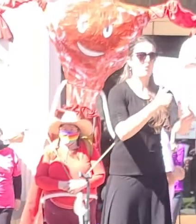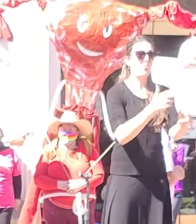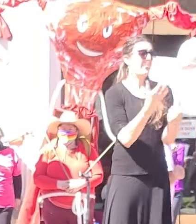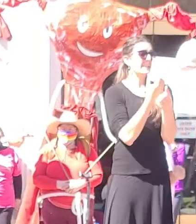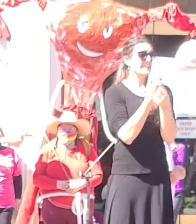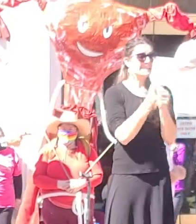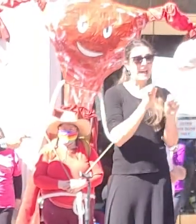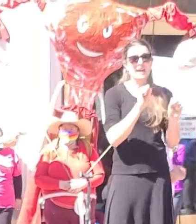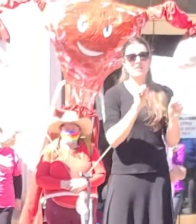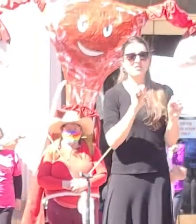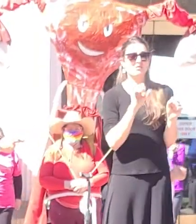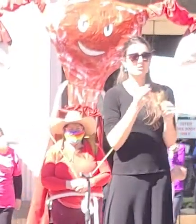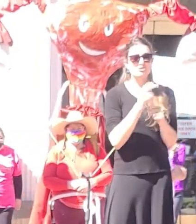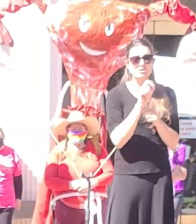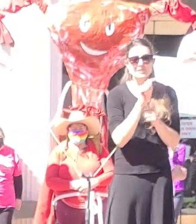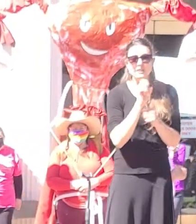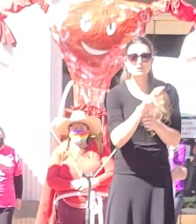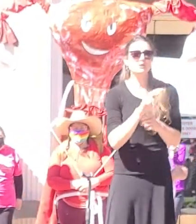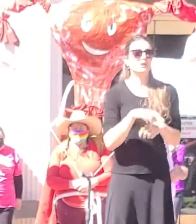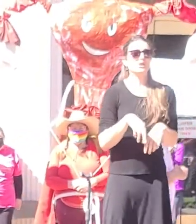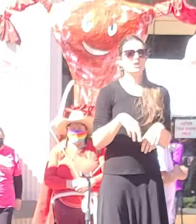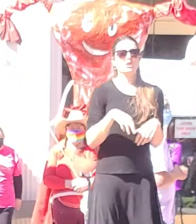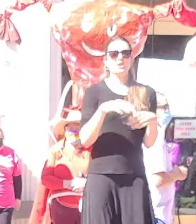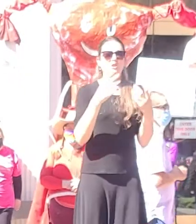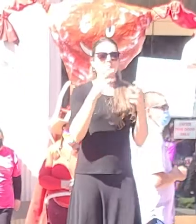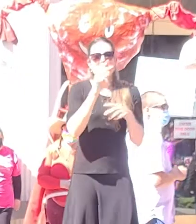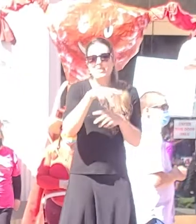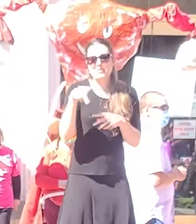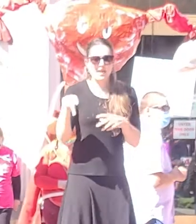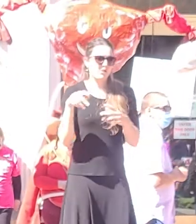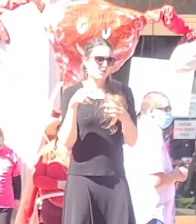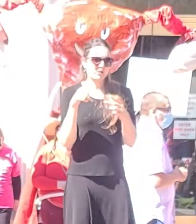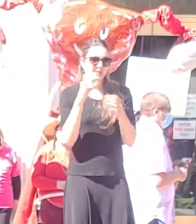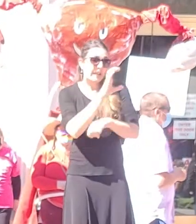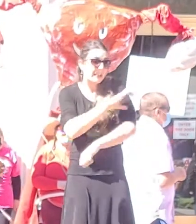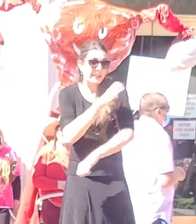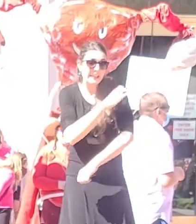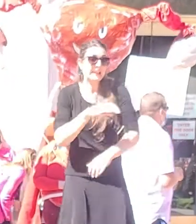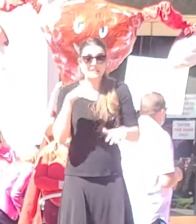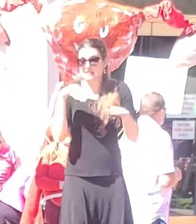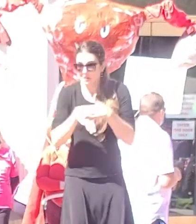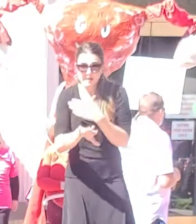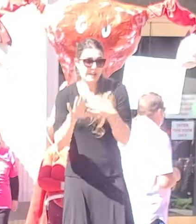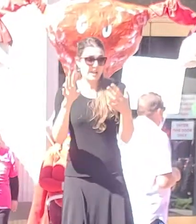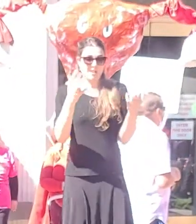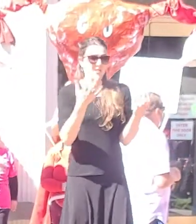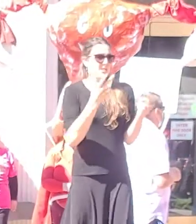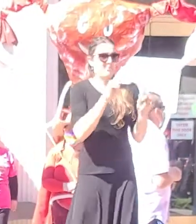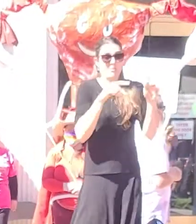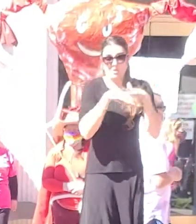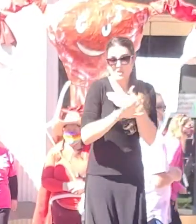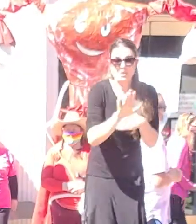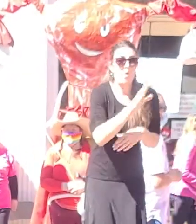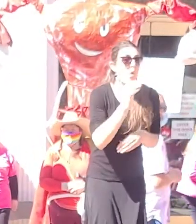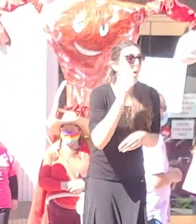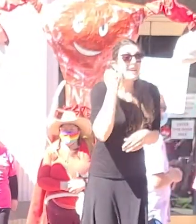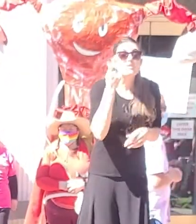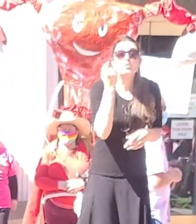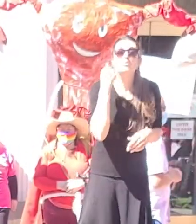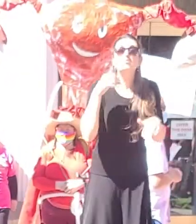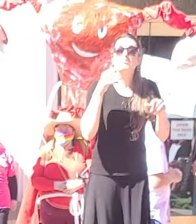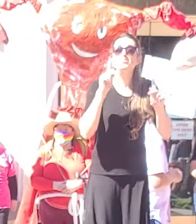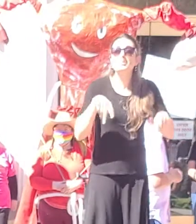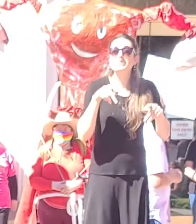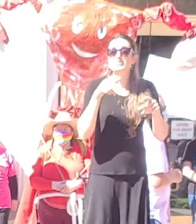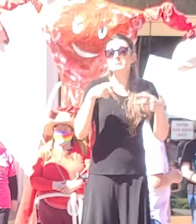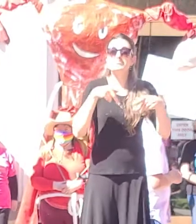do safe walking at a Planned Parenthood clinic, you let people be in your homes, all of that, all the things that each of us have done,